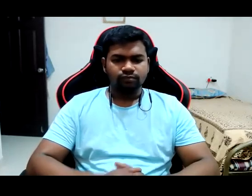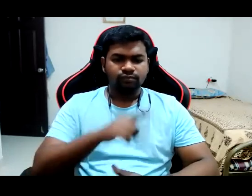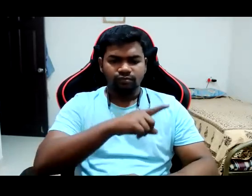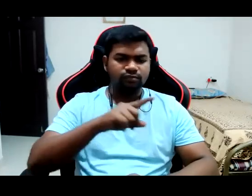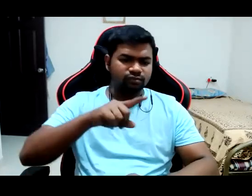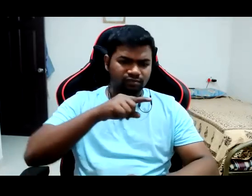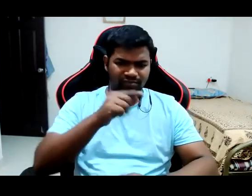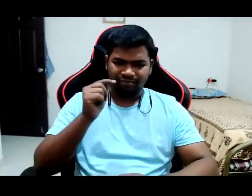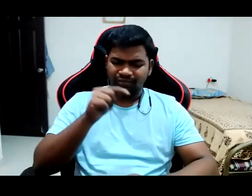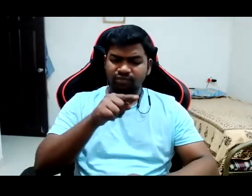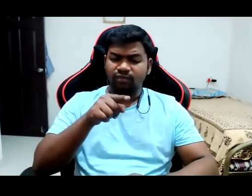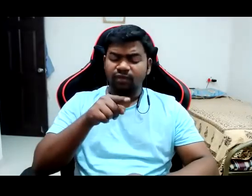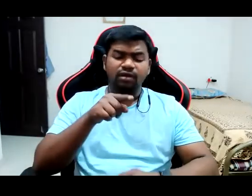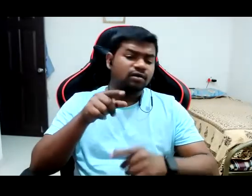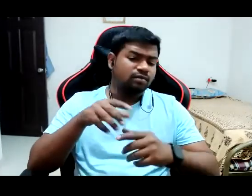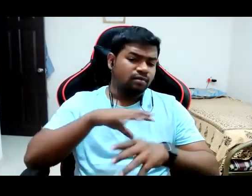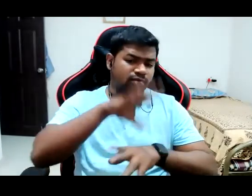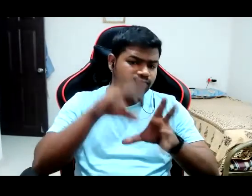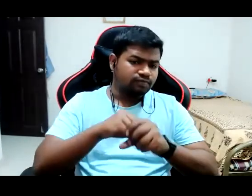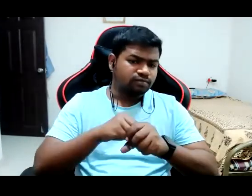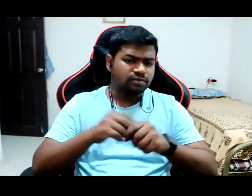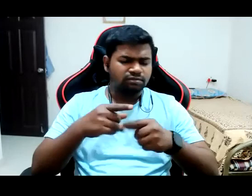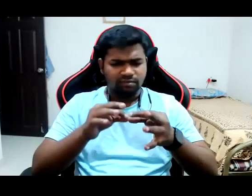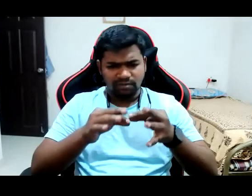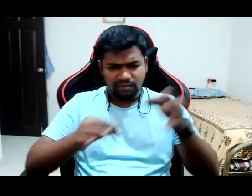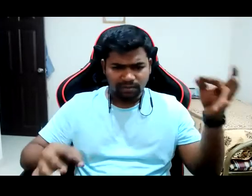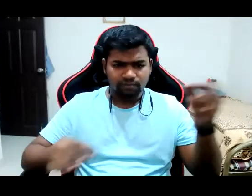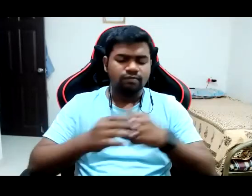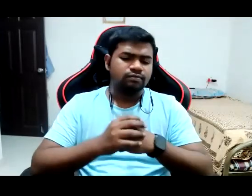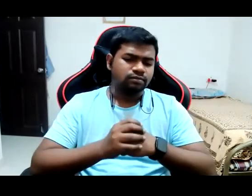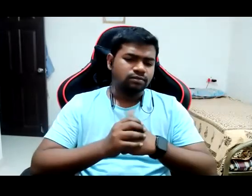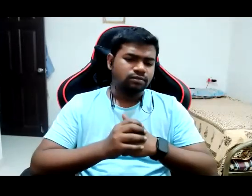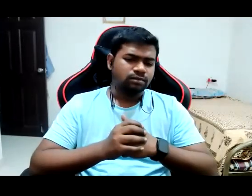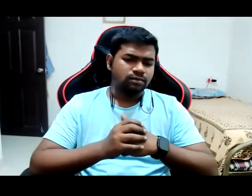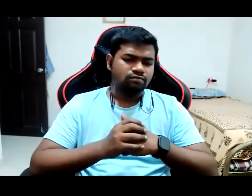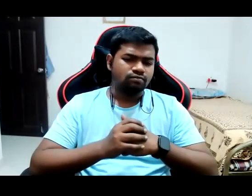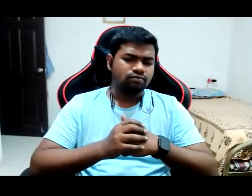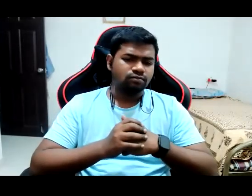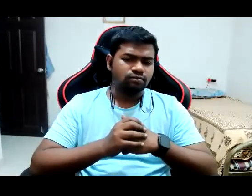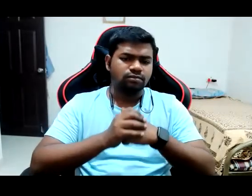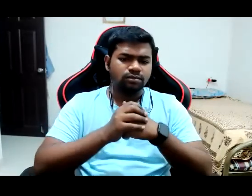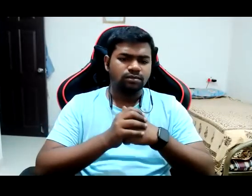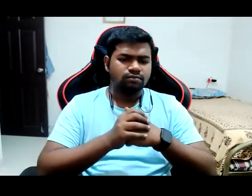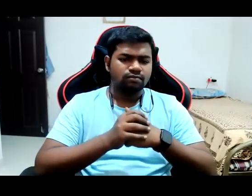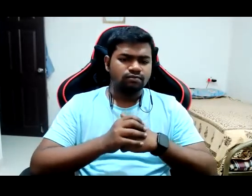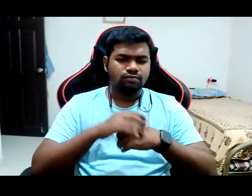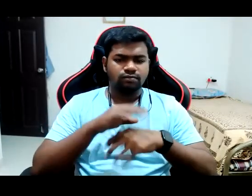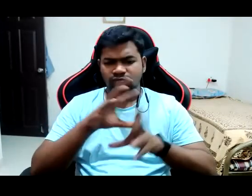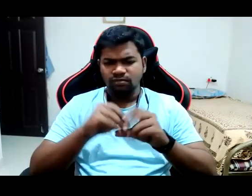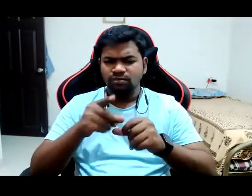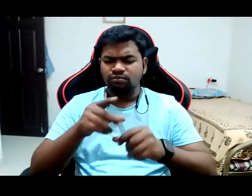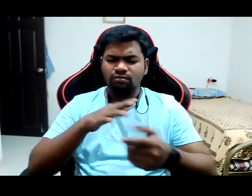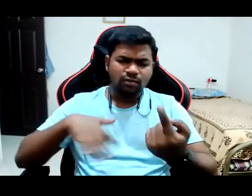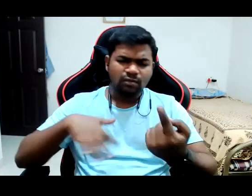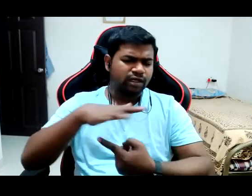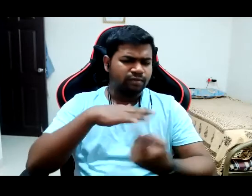That is sort of a stretch, in my opinion, if I were to be honest with you. Now, again, it totally also depends on how